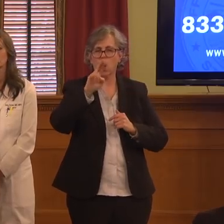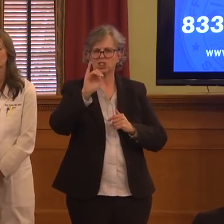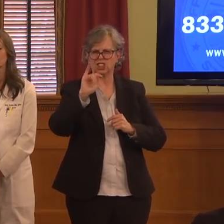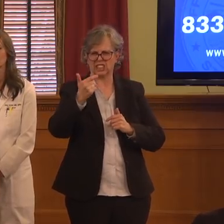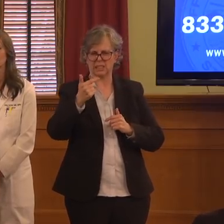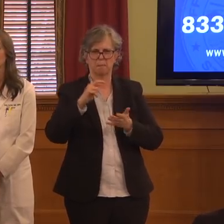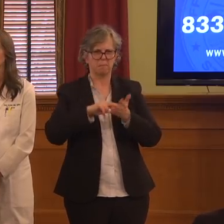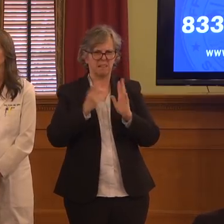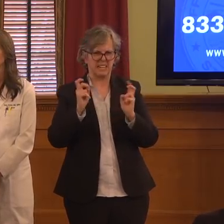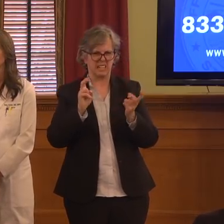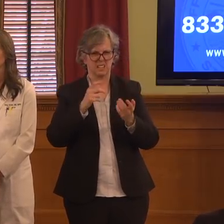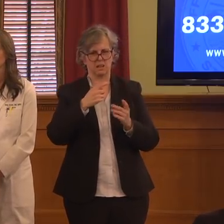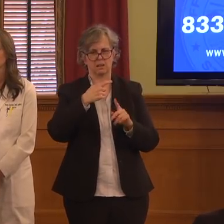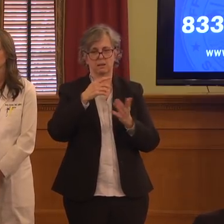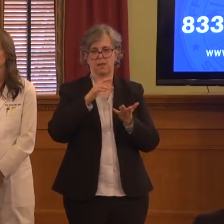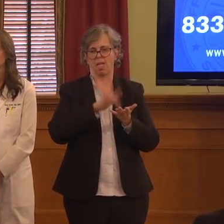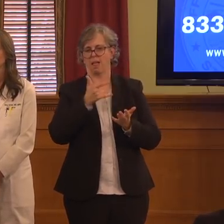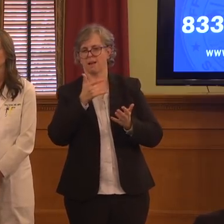The Attorney General